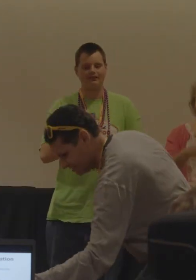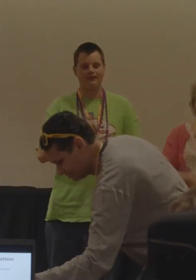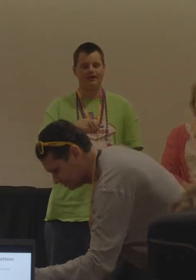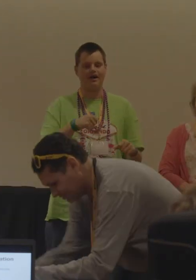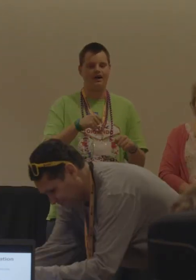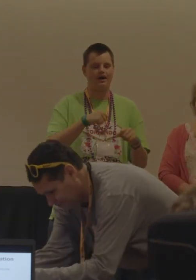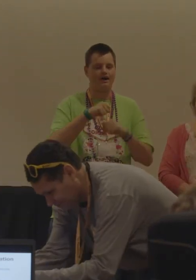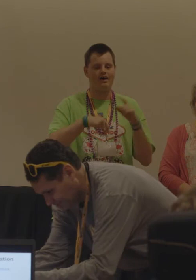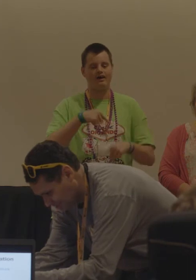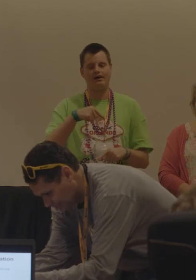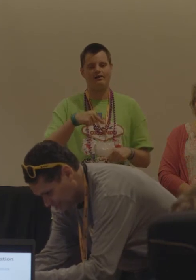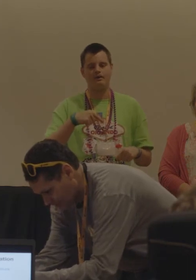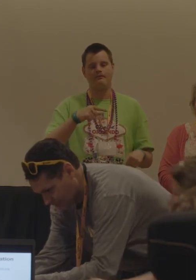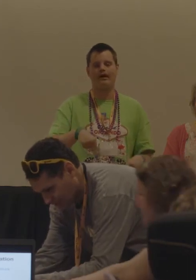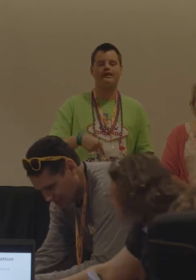different